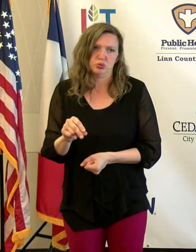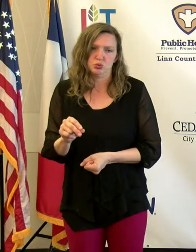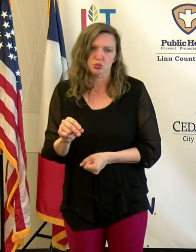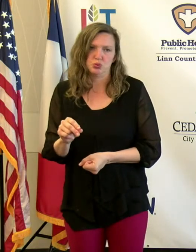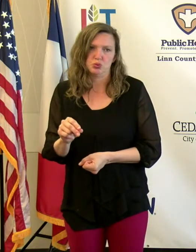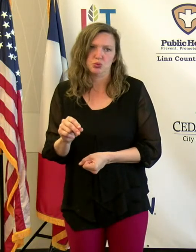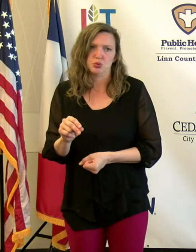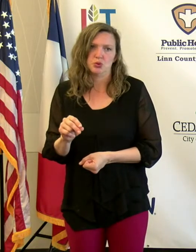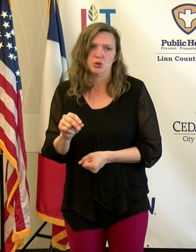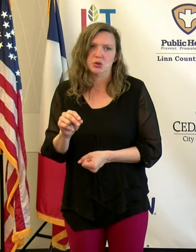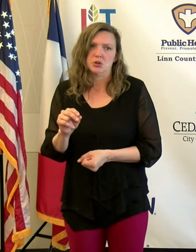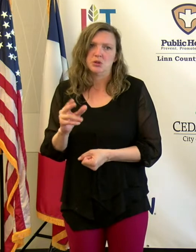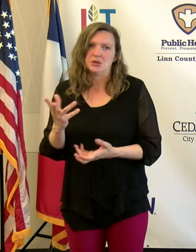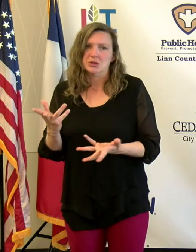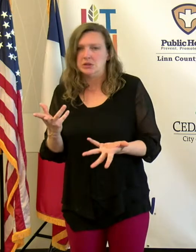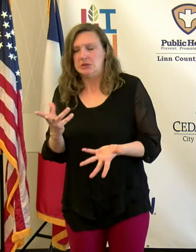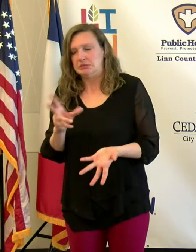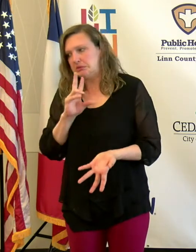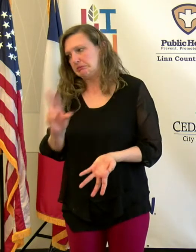point in time, no.